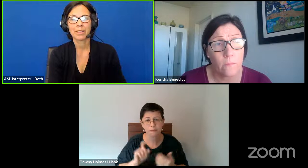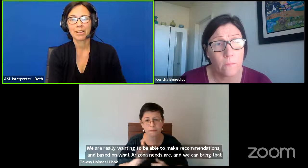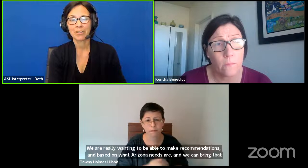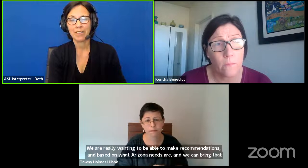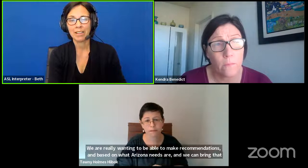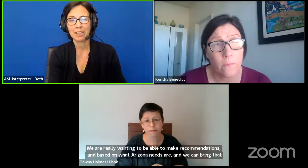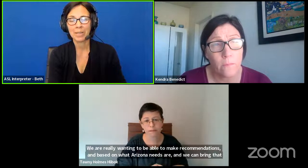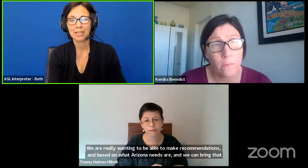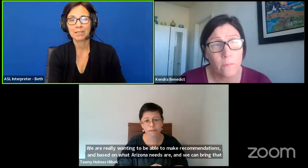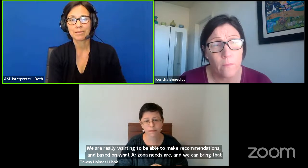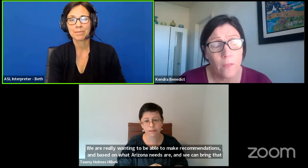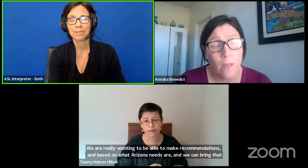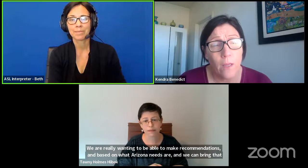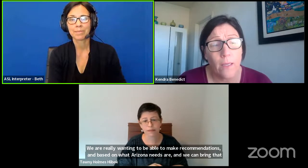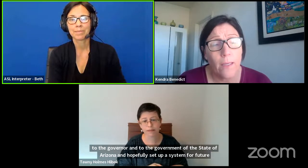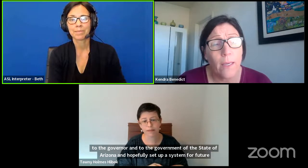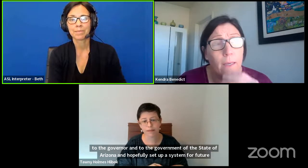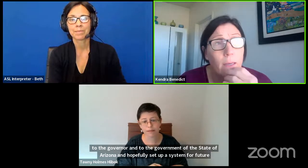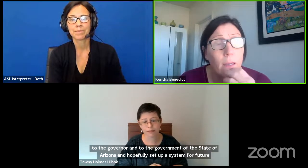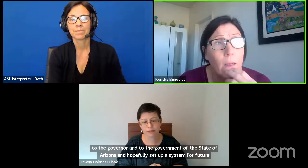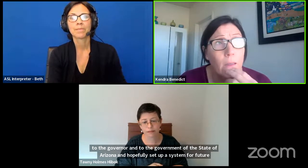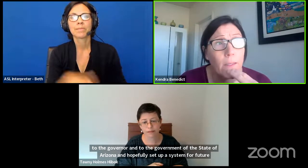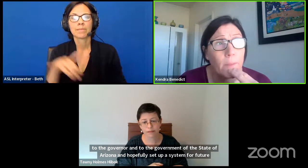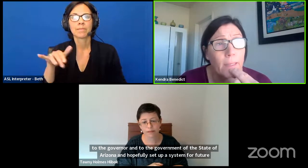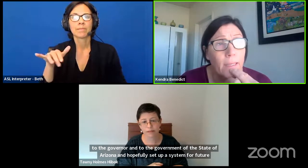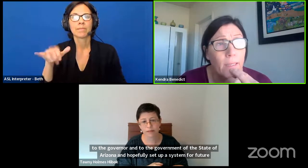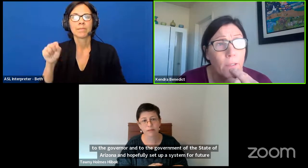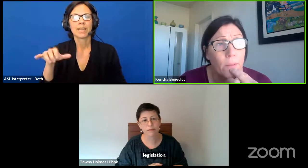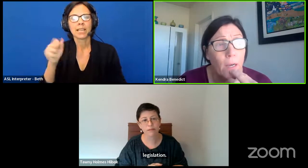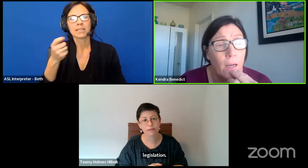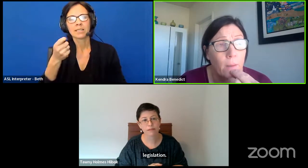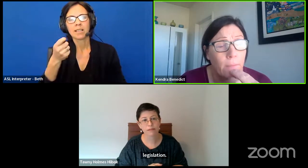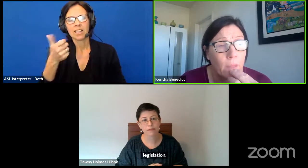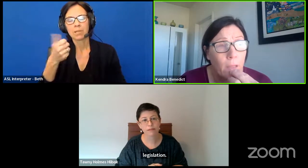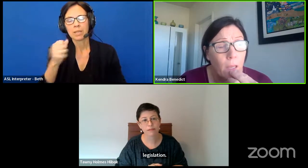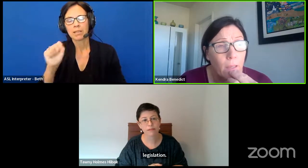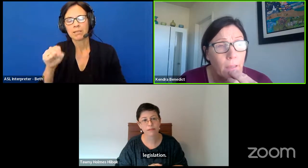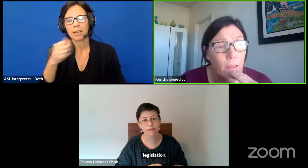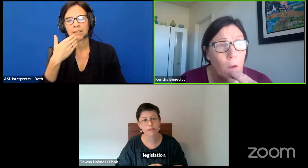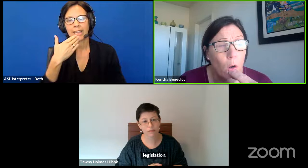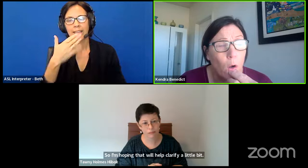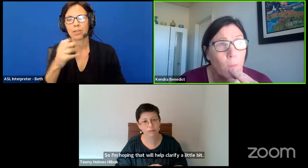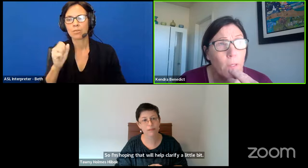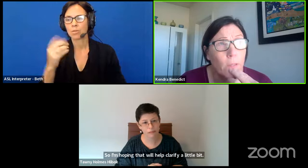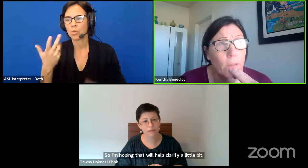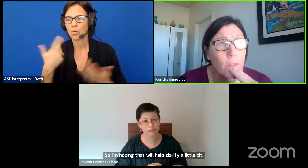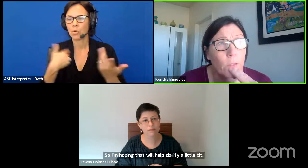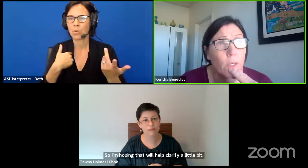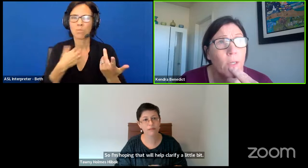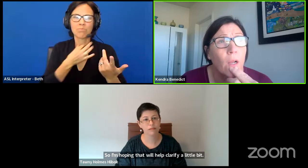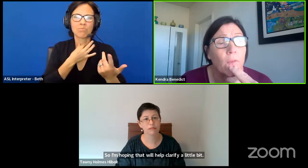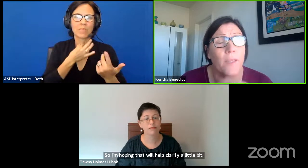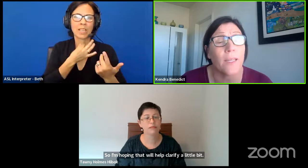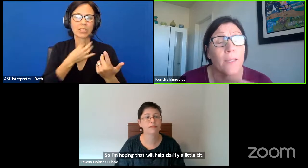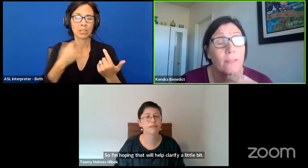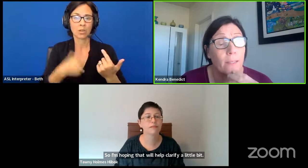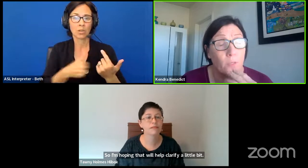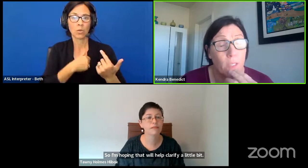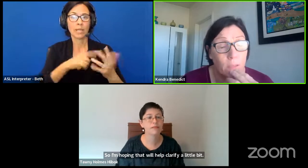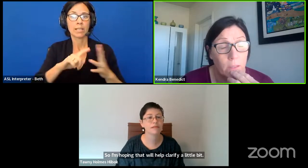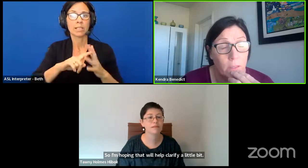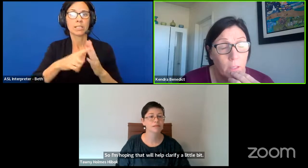help clarify a little bit. Yeah, a little bit. Thank you. Like, are we starting off with